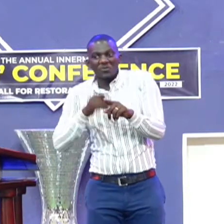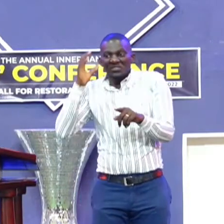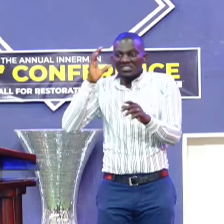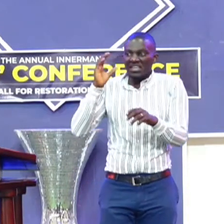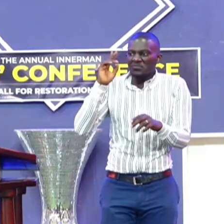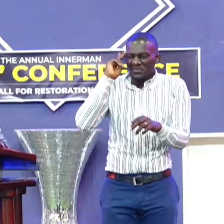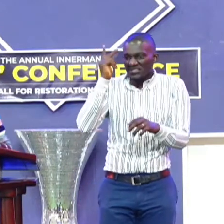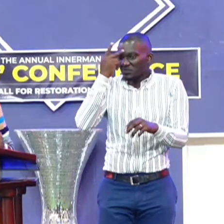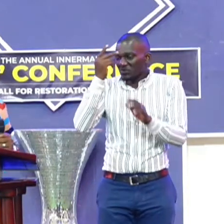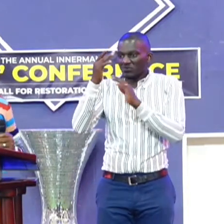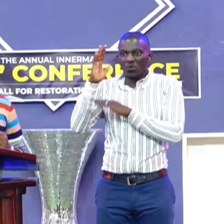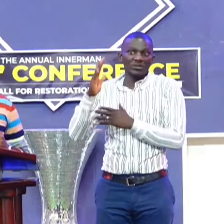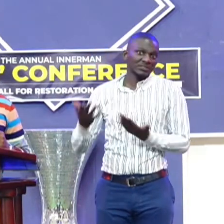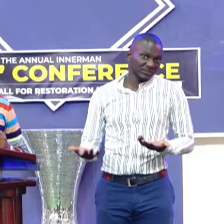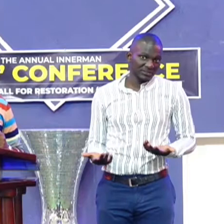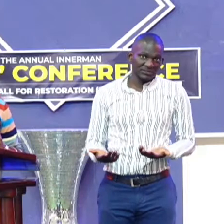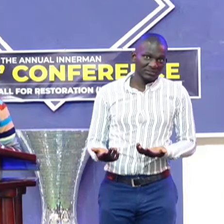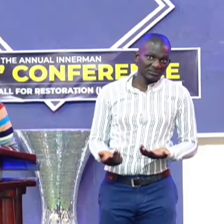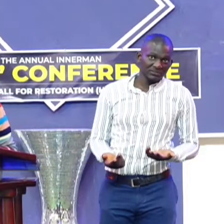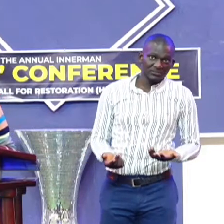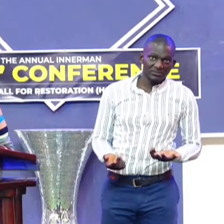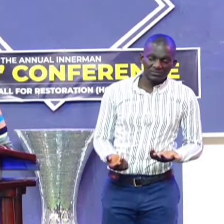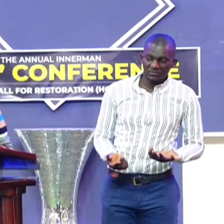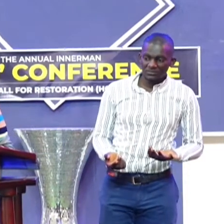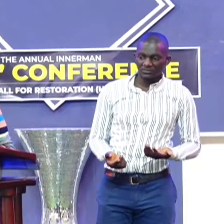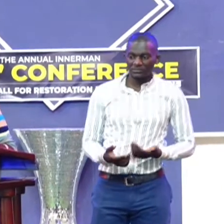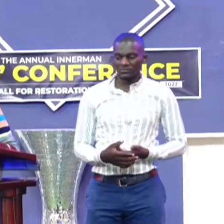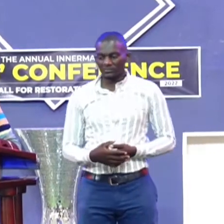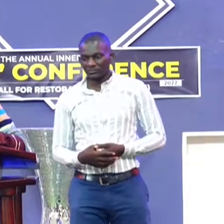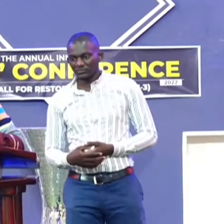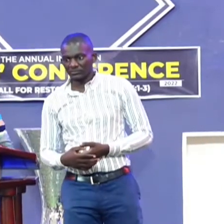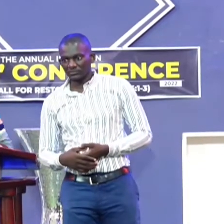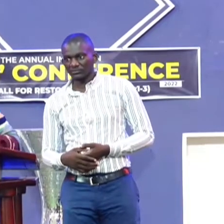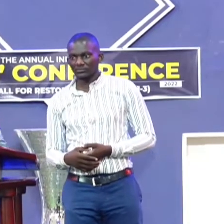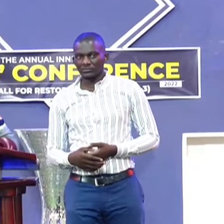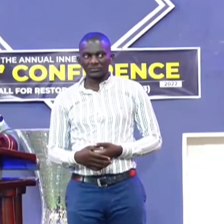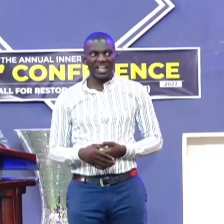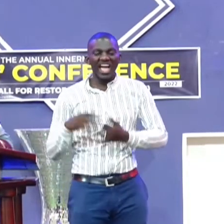Moabites. They also did away with the ways of the God of their father.